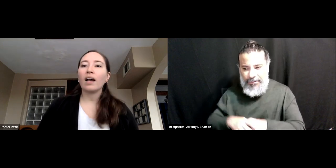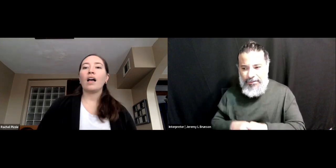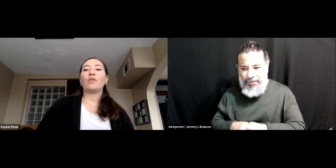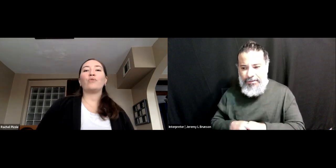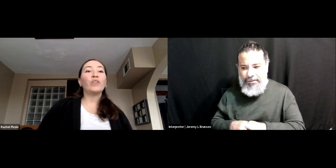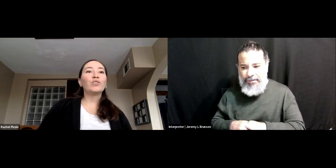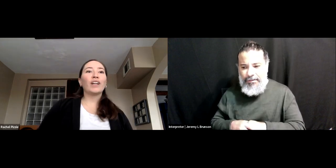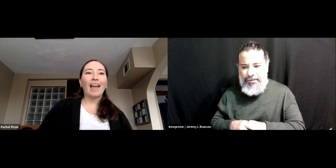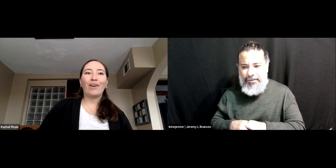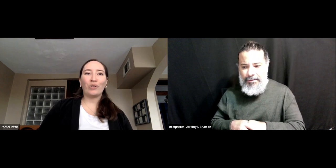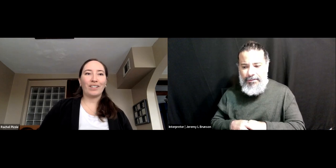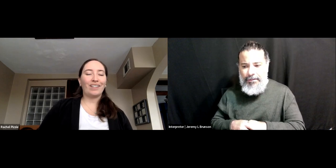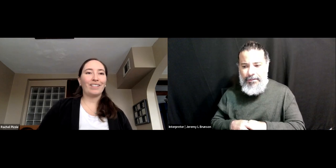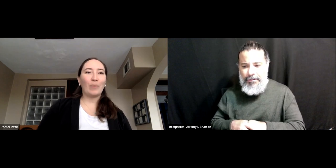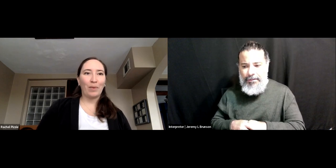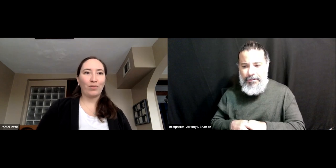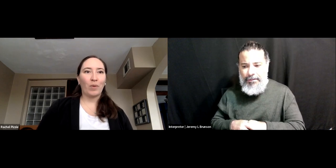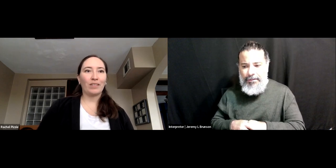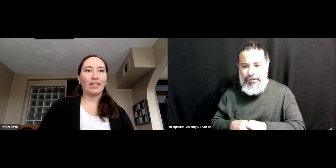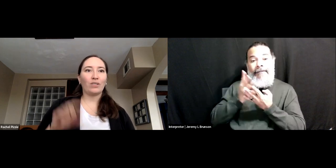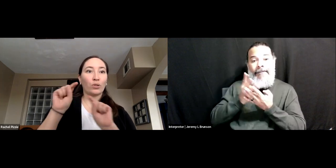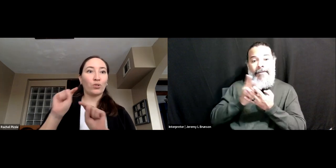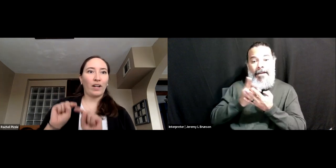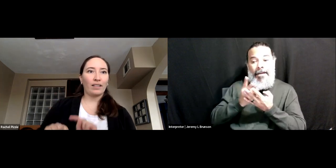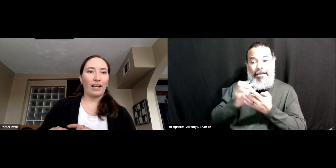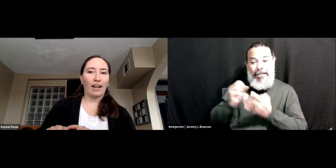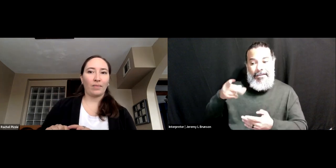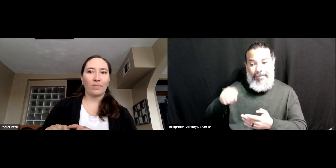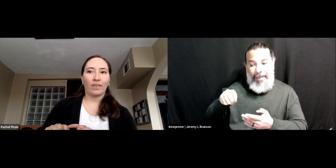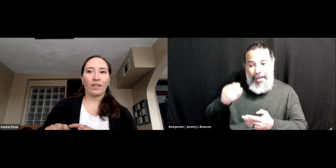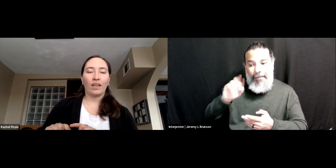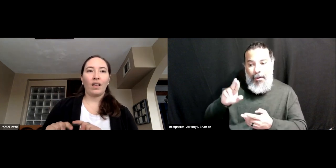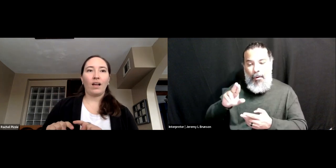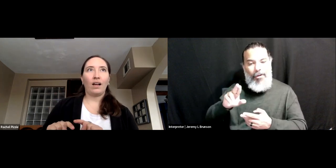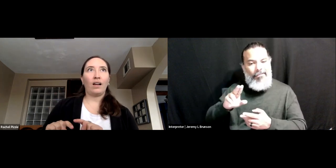Okay. Filtering out spammy responses or straight lining.